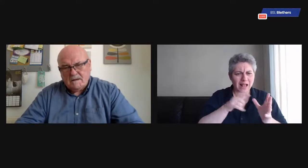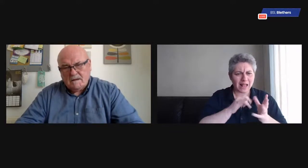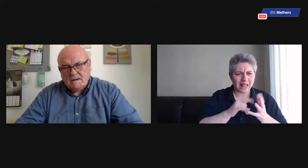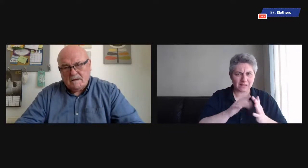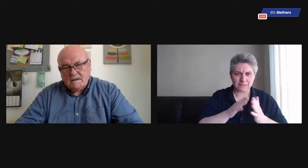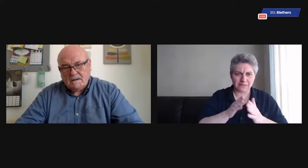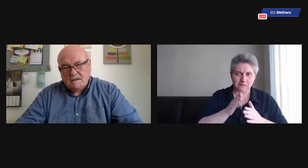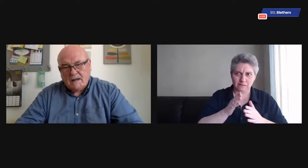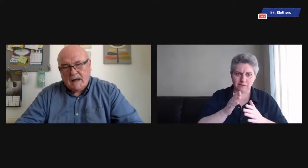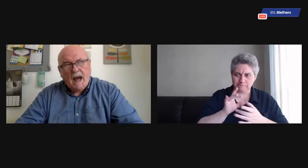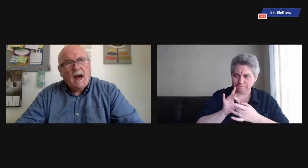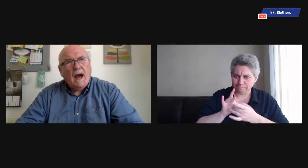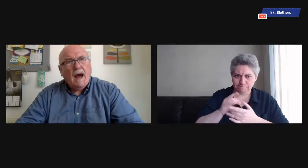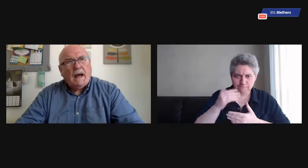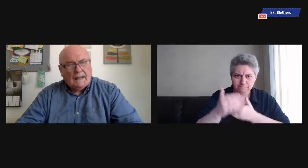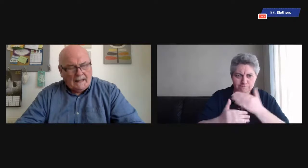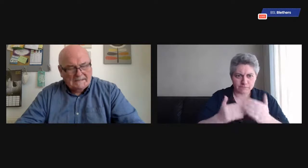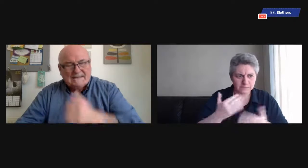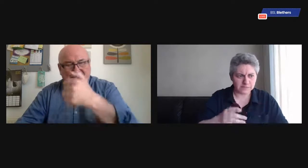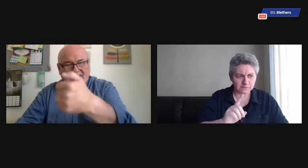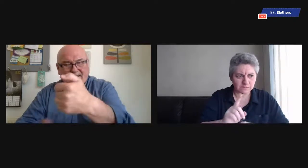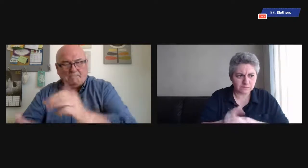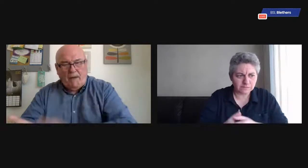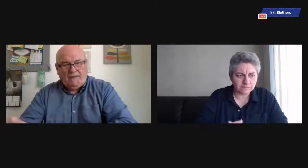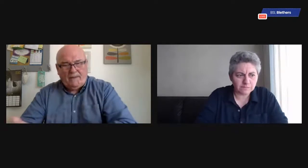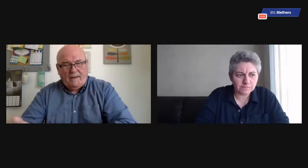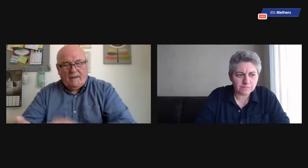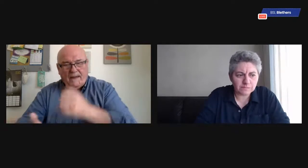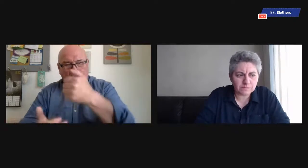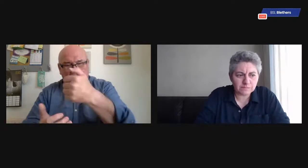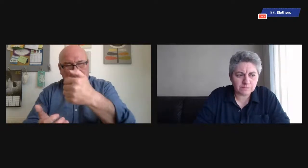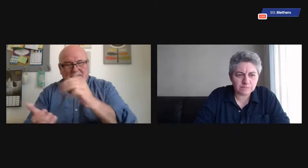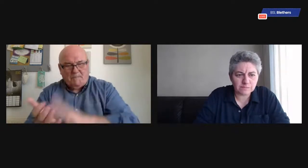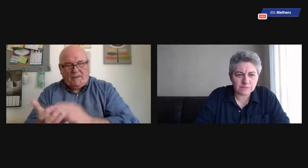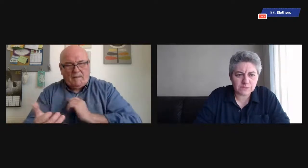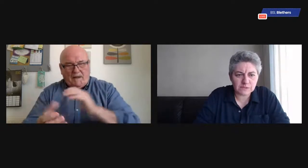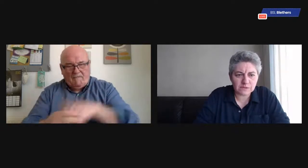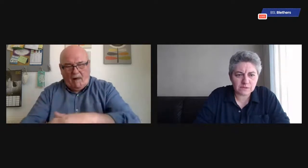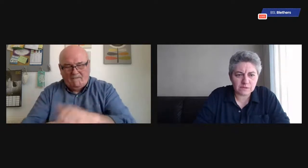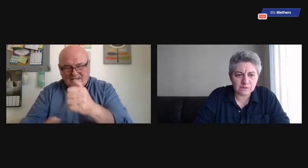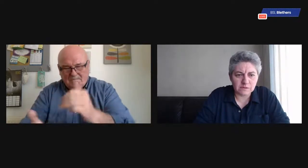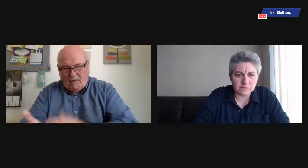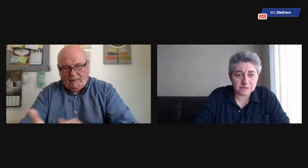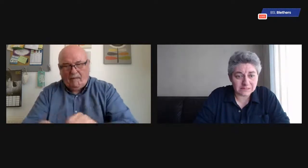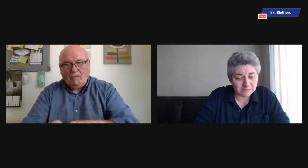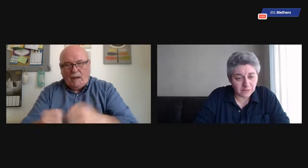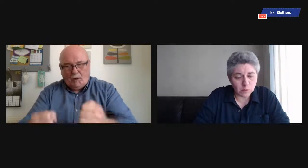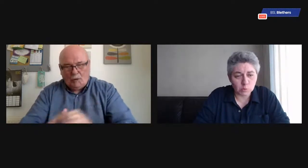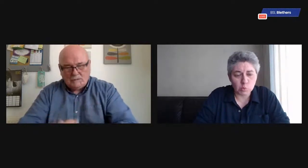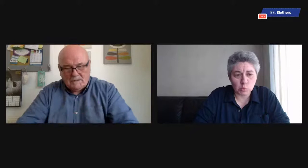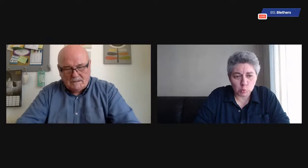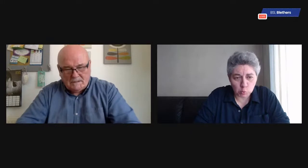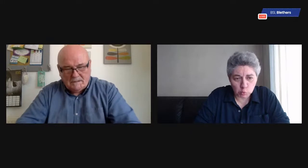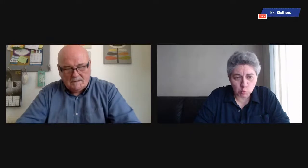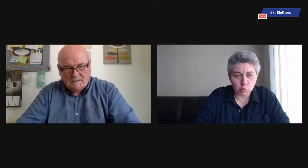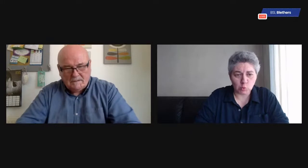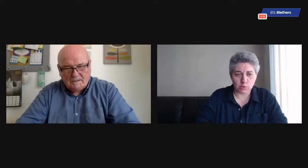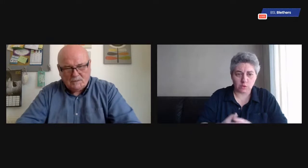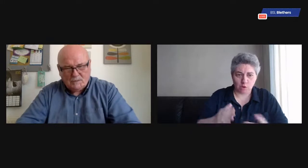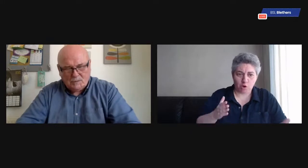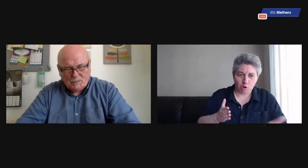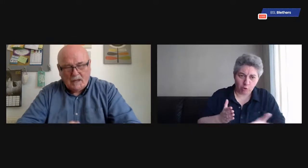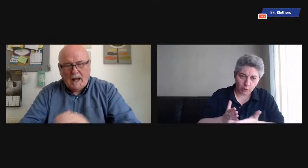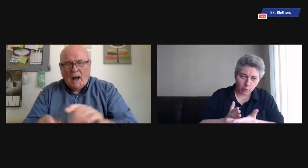Uh, If you had any experience of having maybe a long case at course, 6 months, I was there involved 6